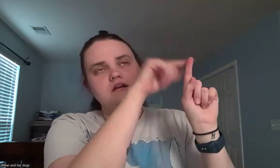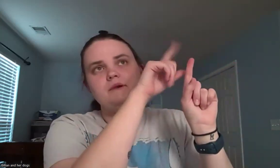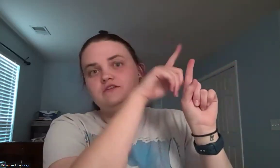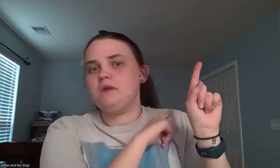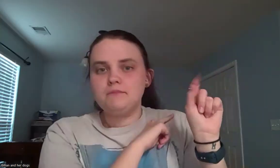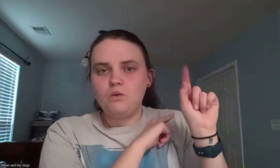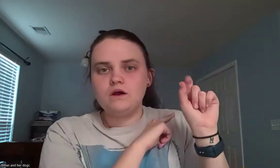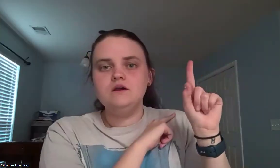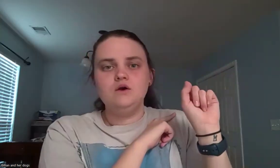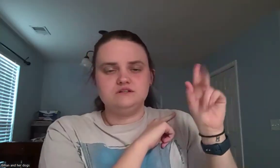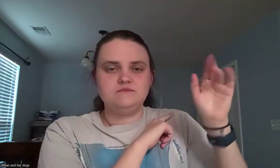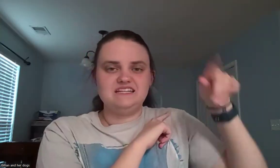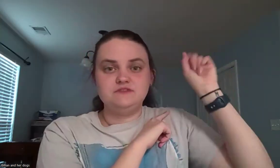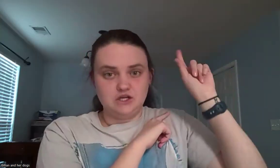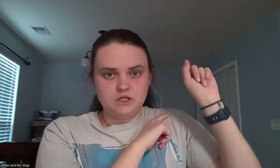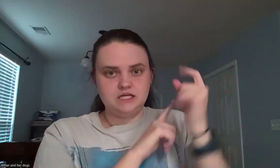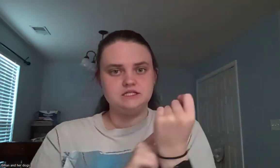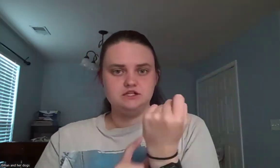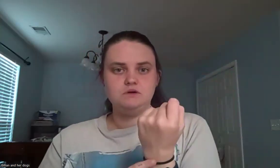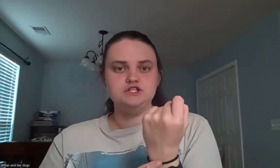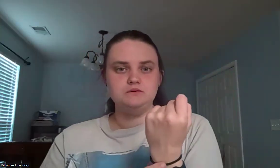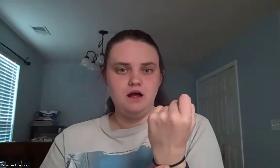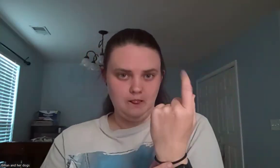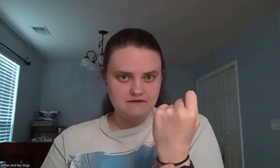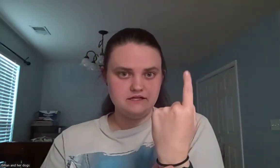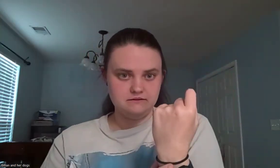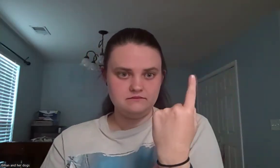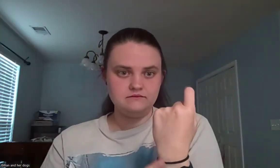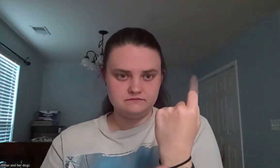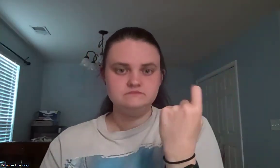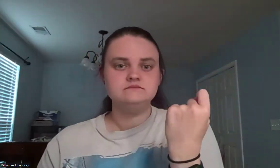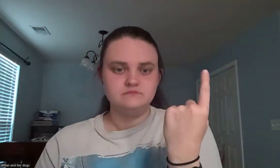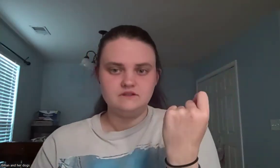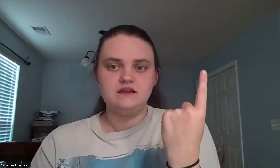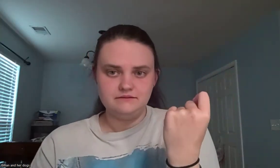about either popcorn or something is flickering. So you want to do 11. Okay.